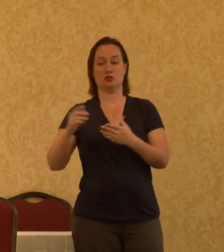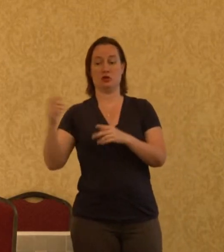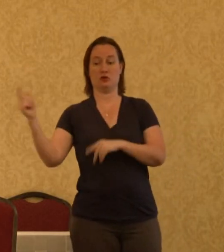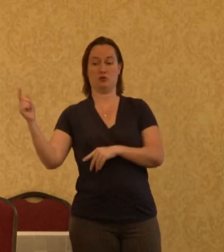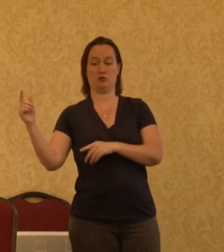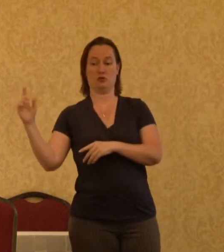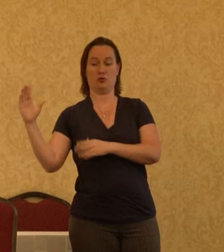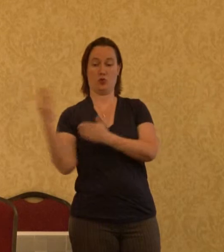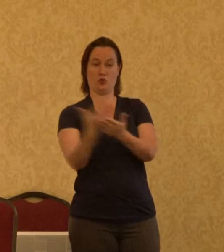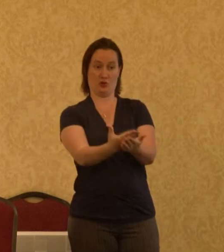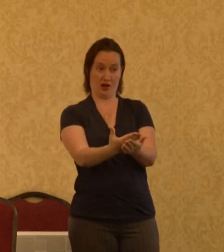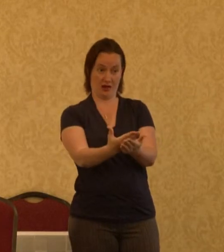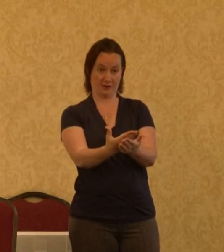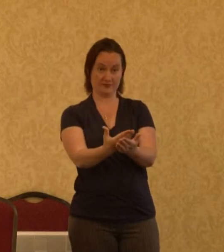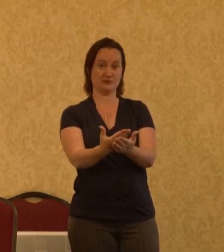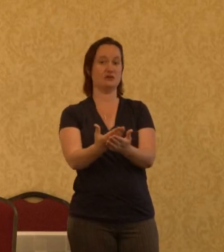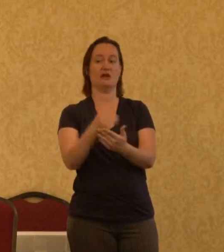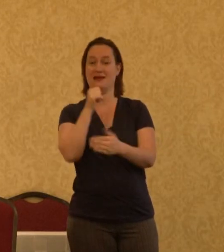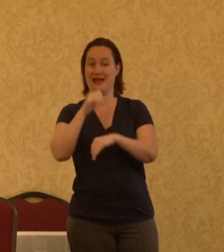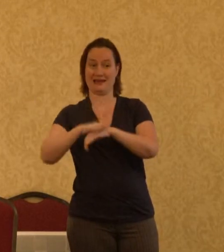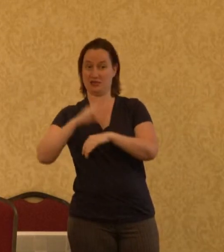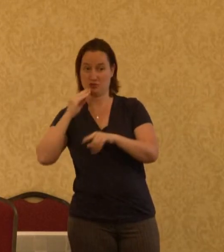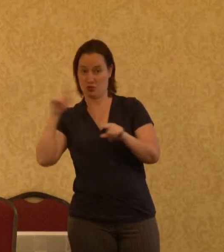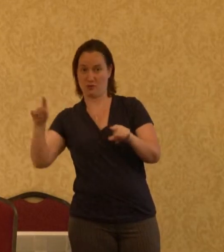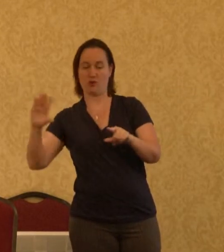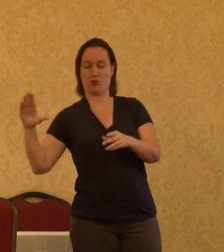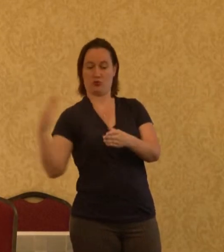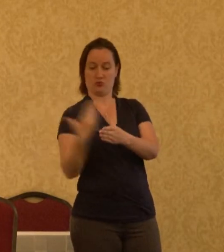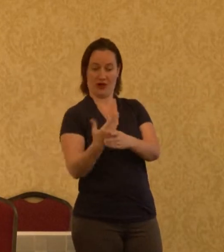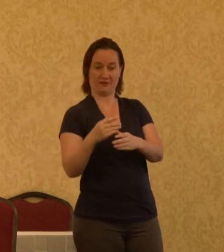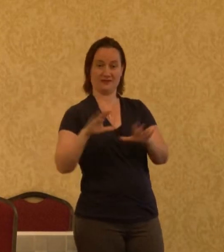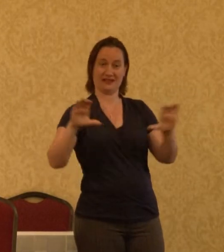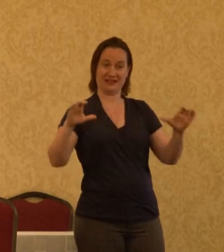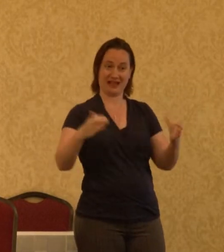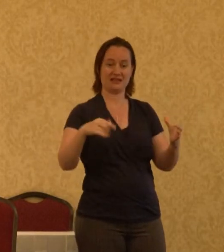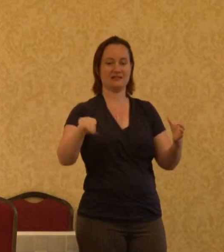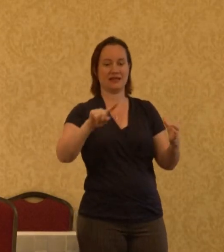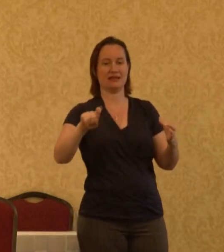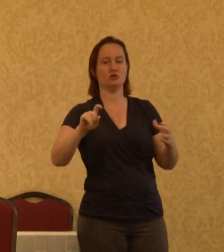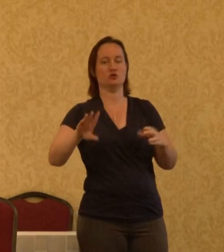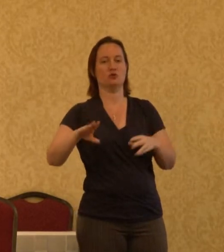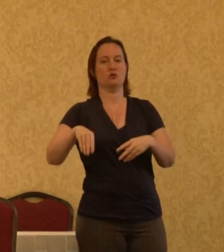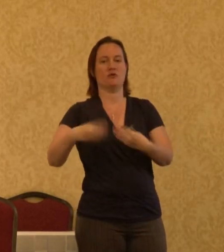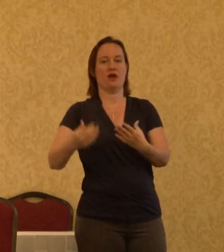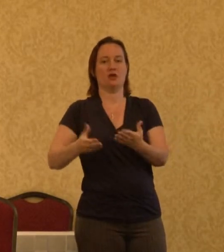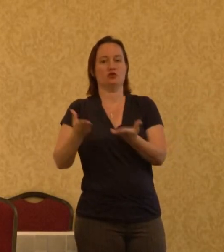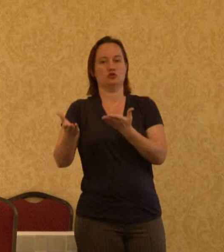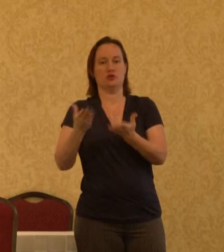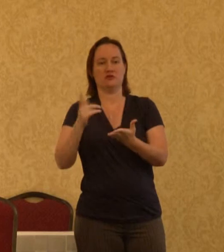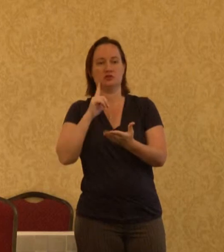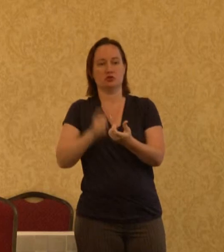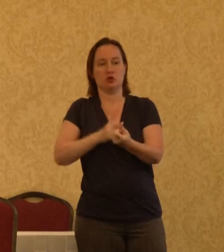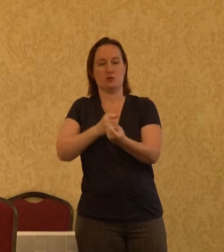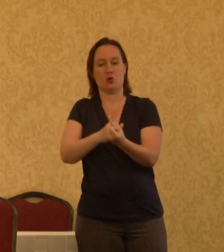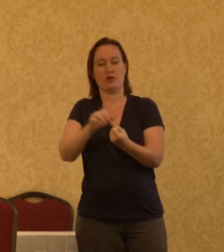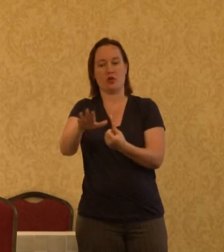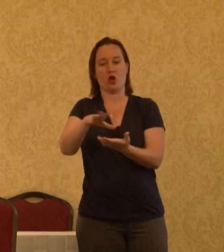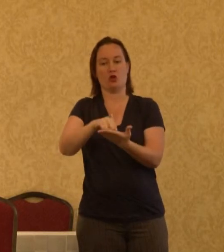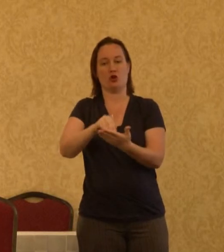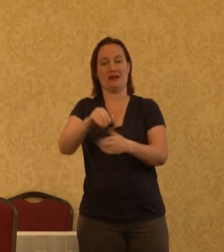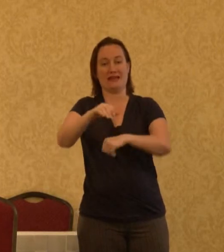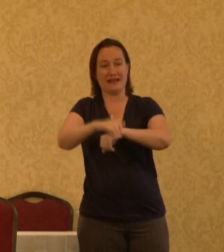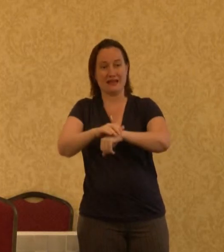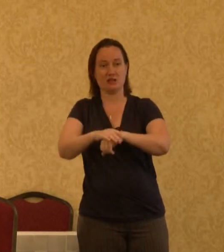to support their learning English so that they can participate in